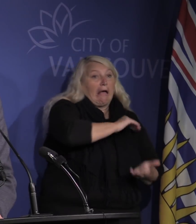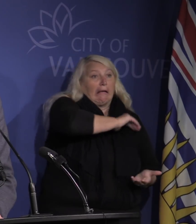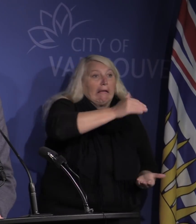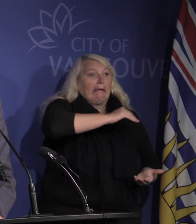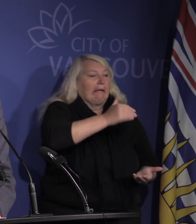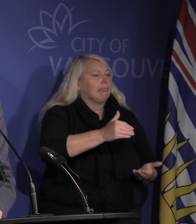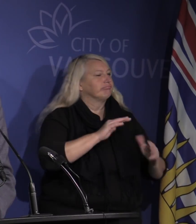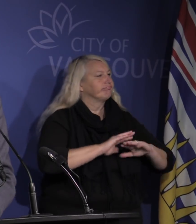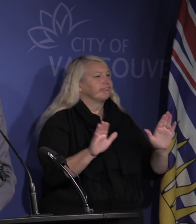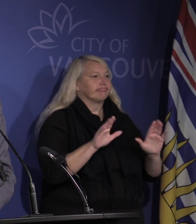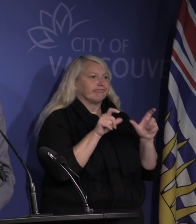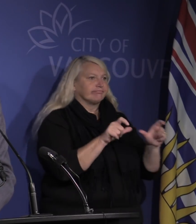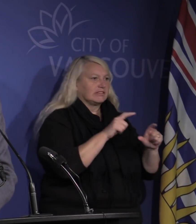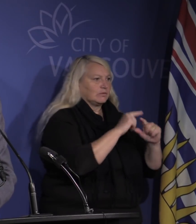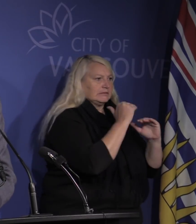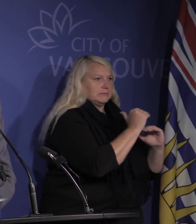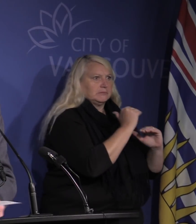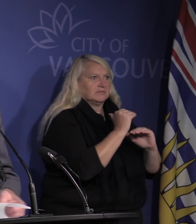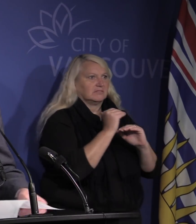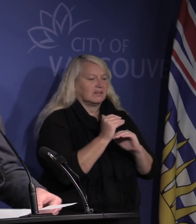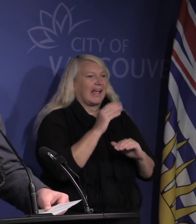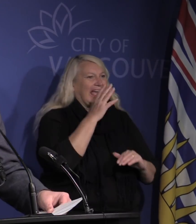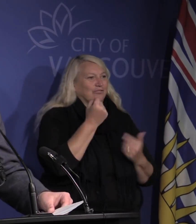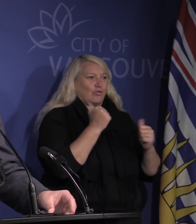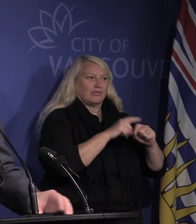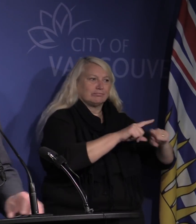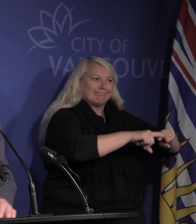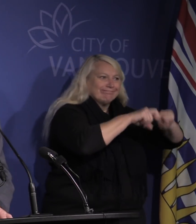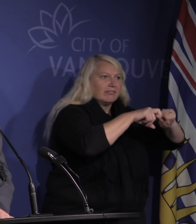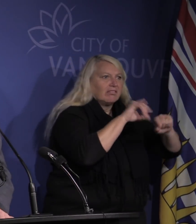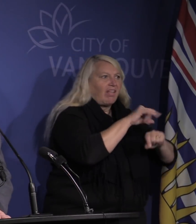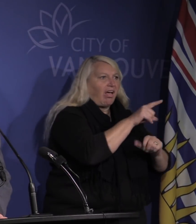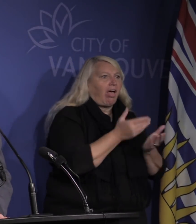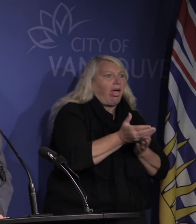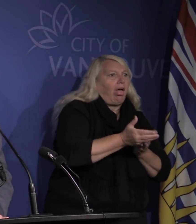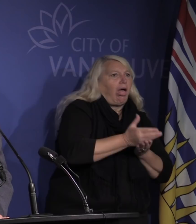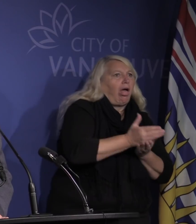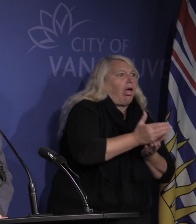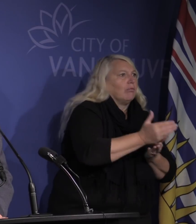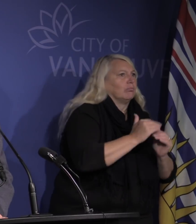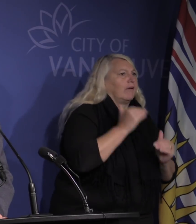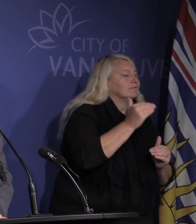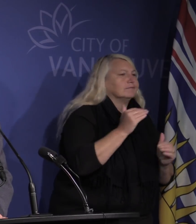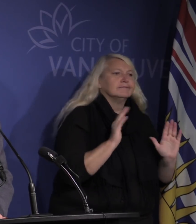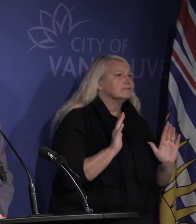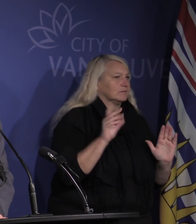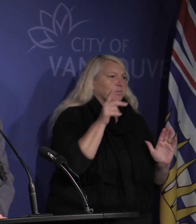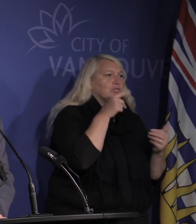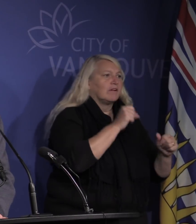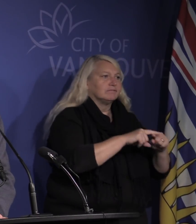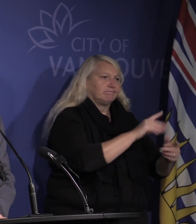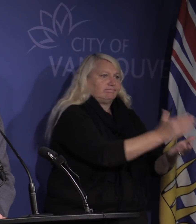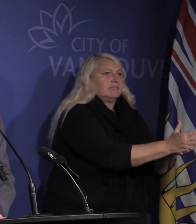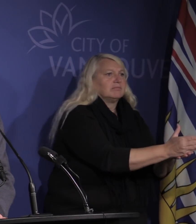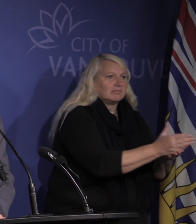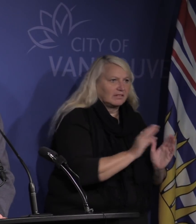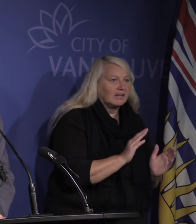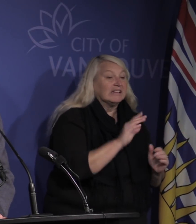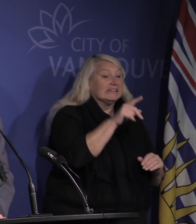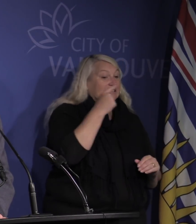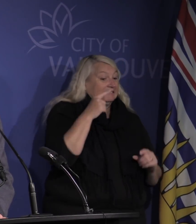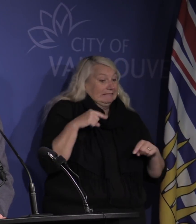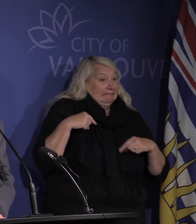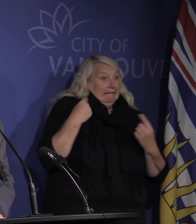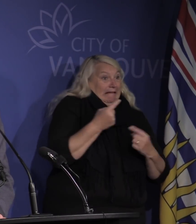to take action to curtail this overbuying if necessary. We have seen empty shelves and panic shopping in the last